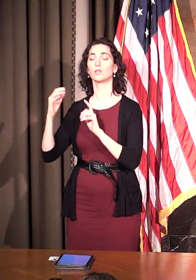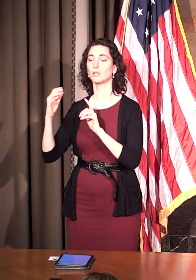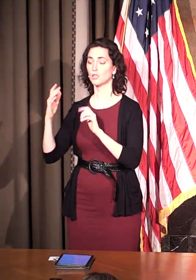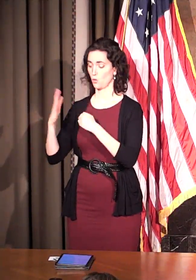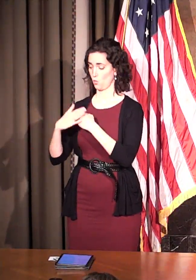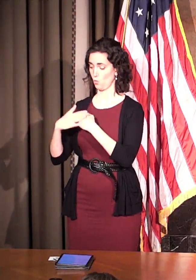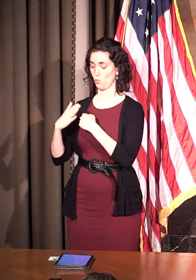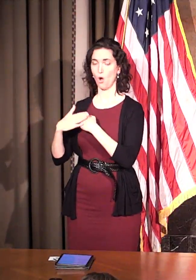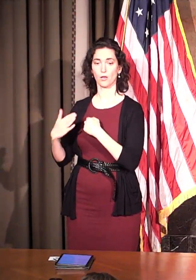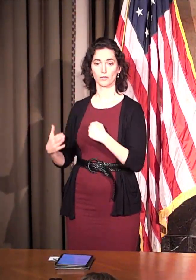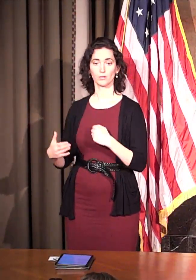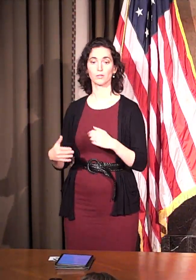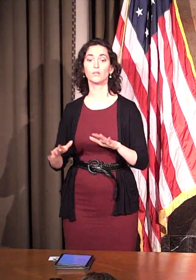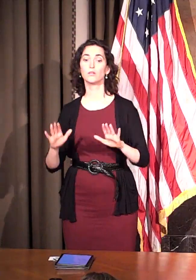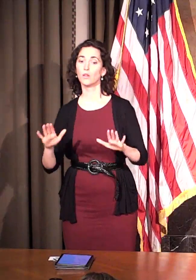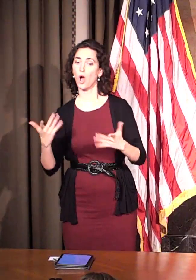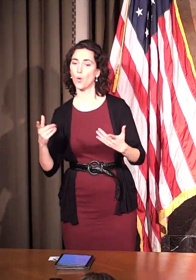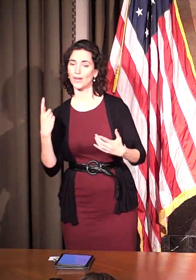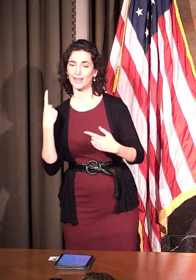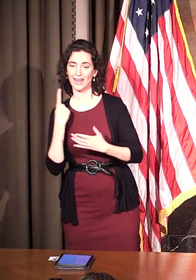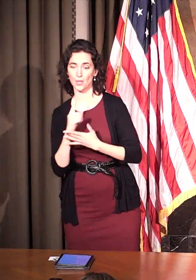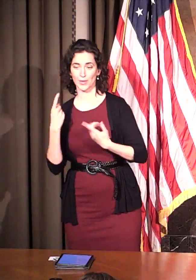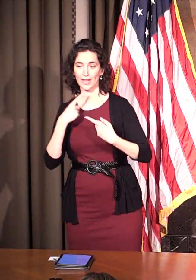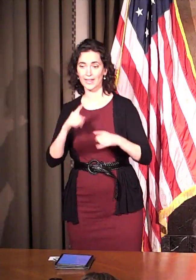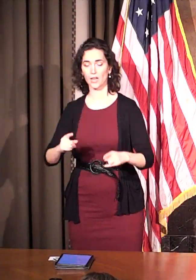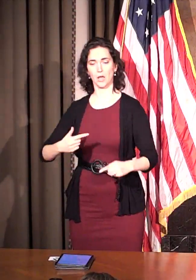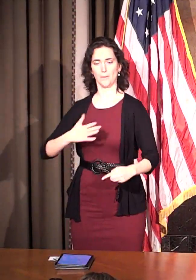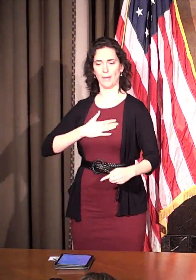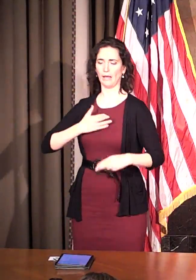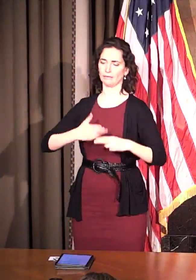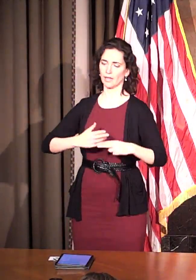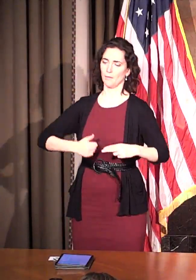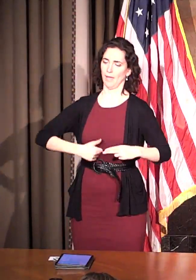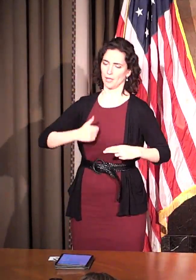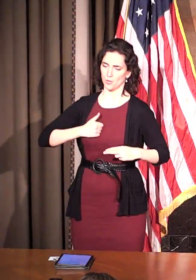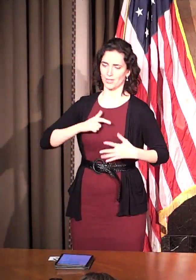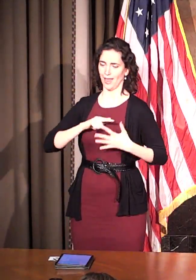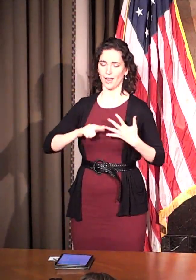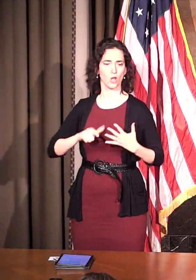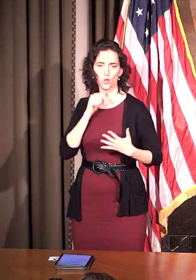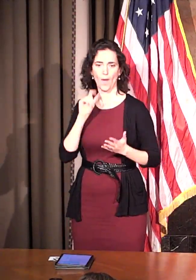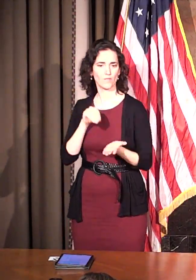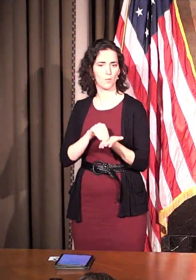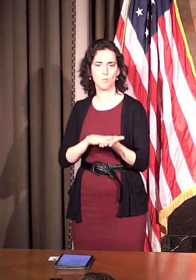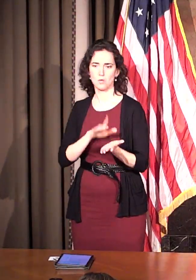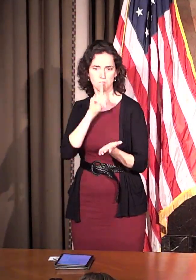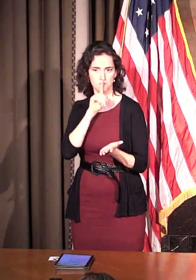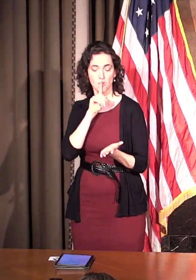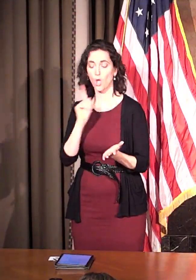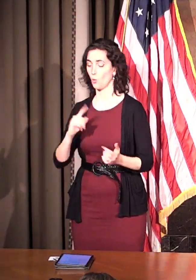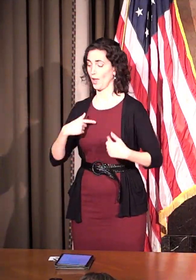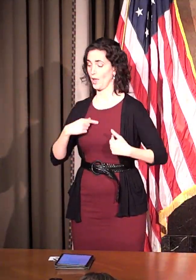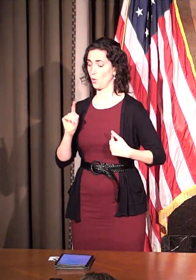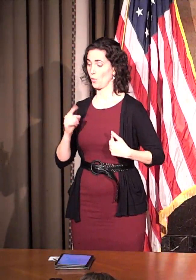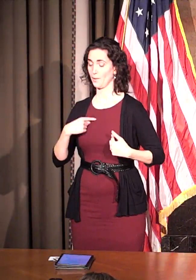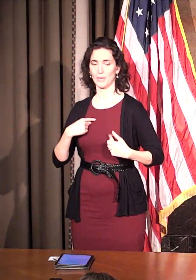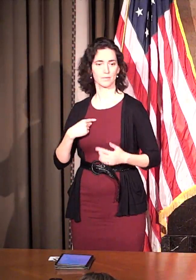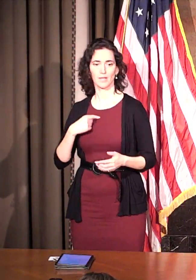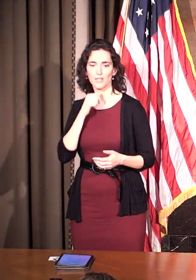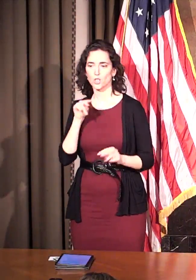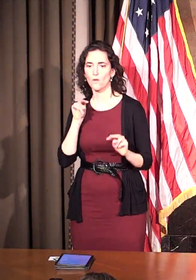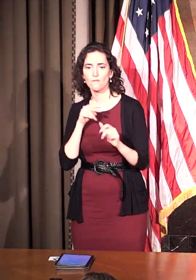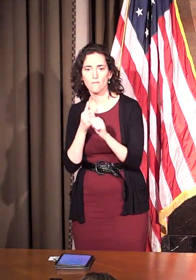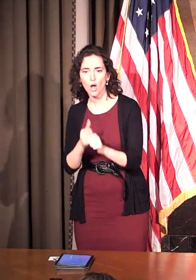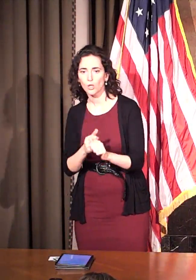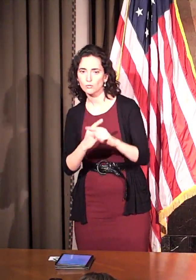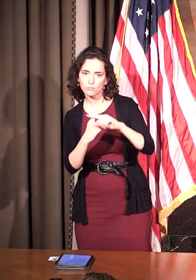week. No personal information is required to use the app. It never tracks your location. There have